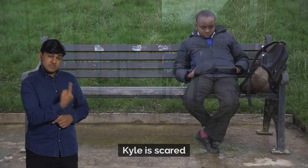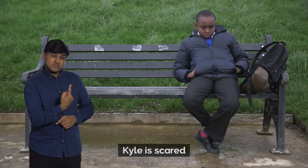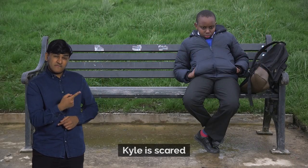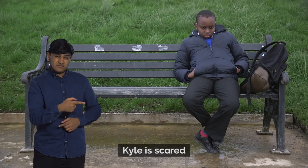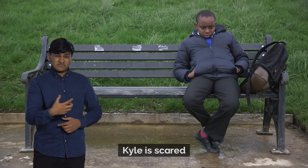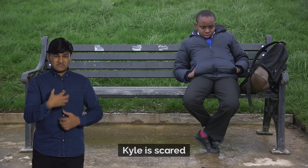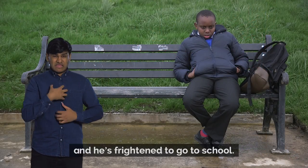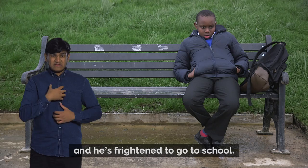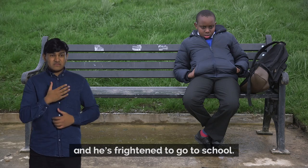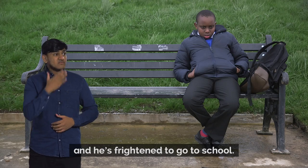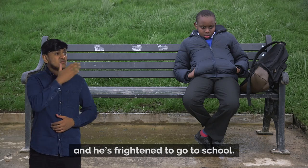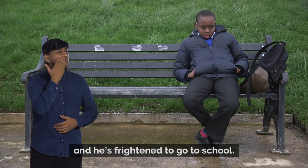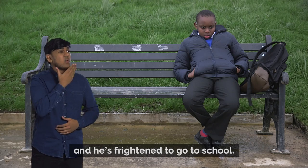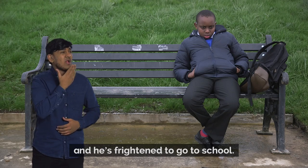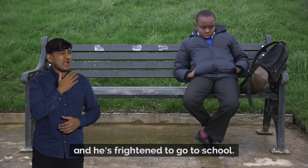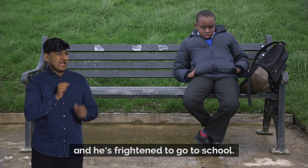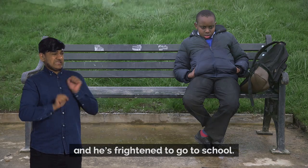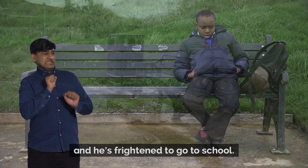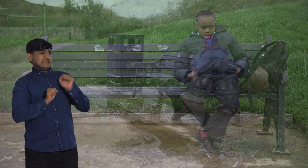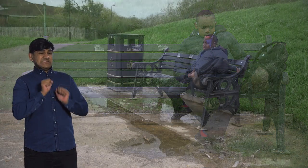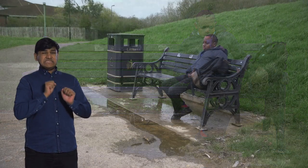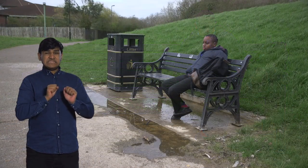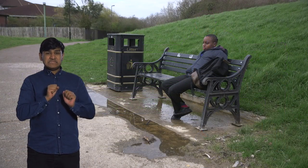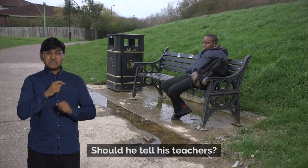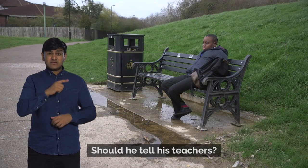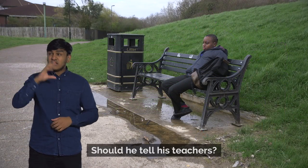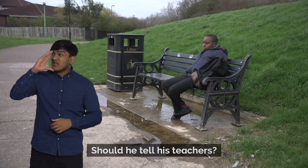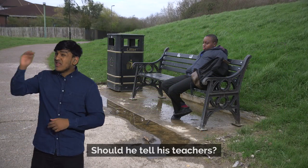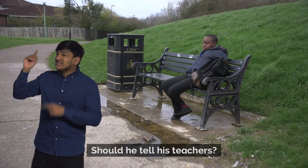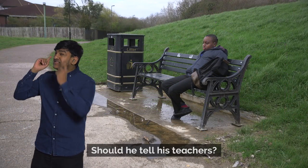Kyle is scared and he's frightened to go to school. Should he tell his teachers?